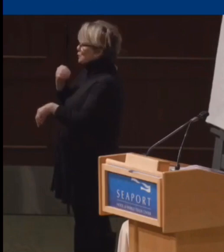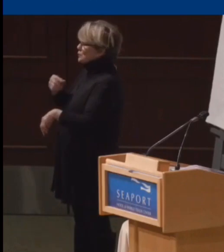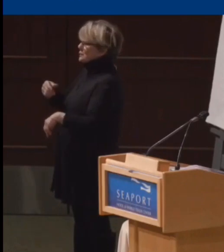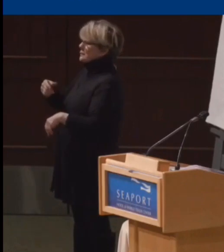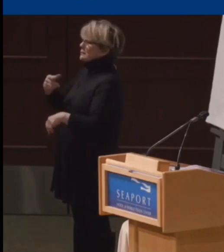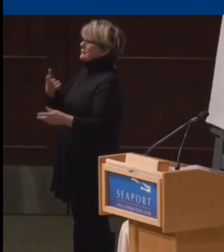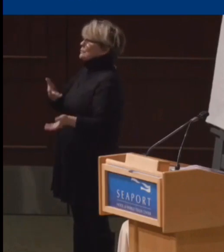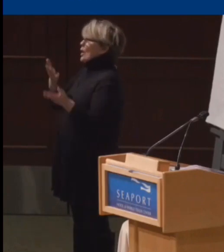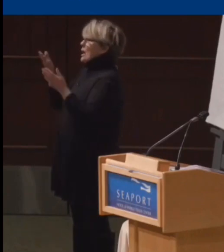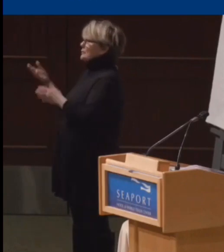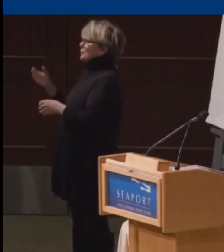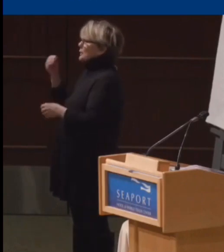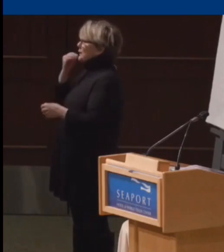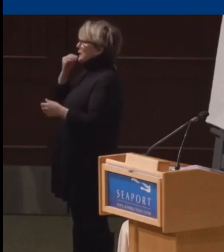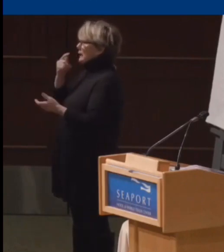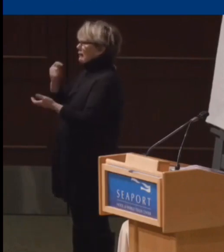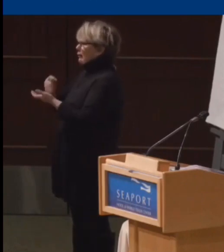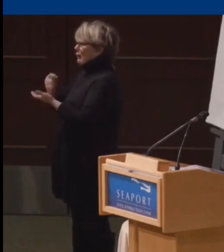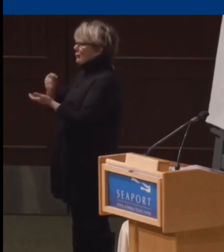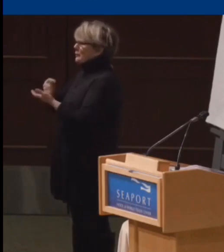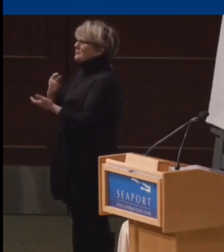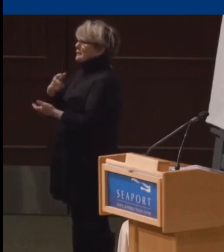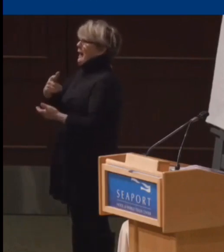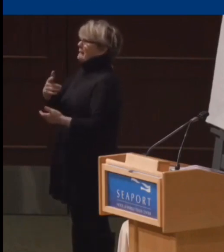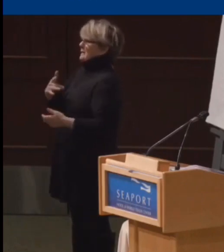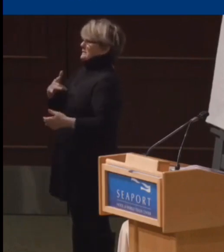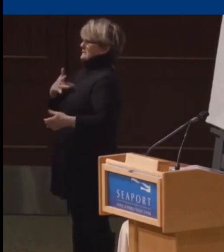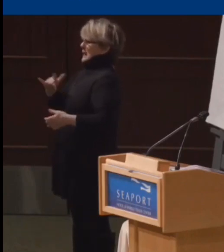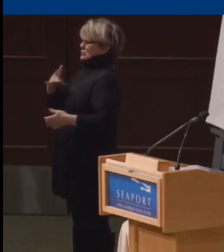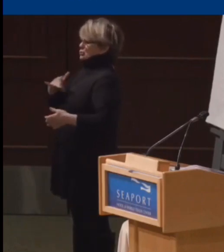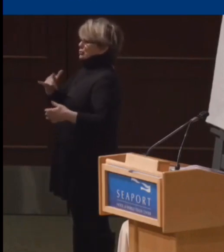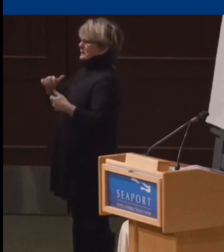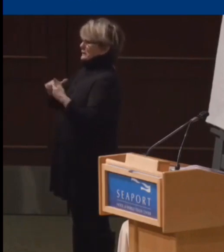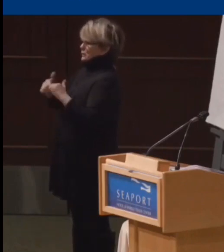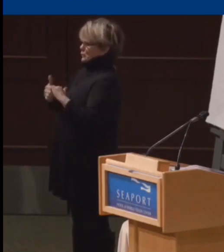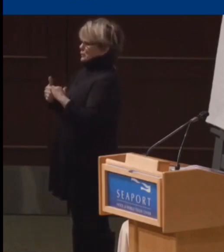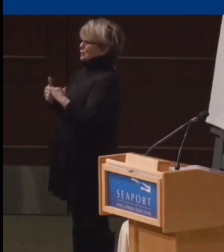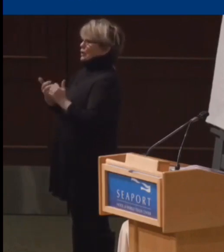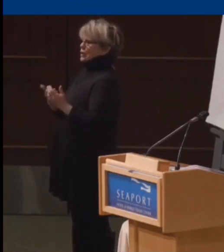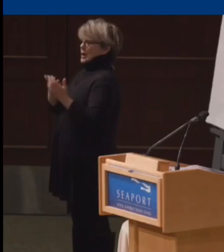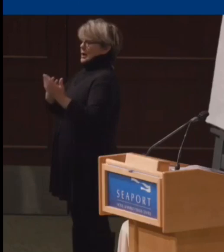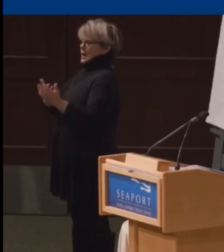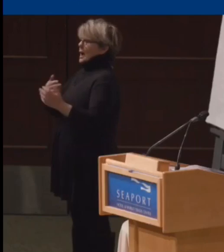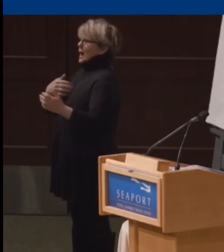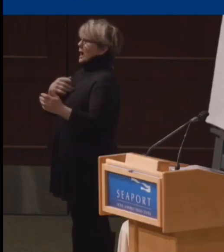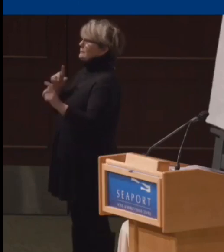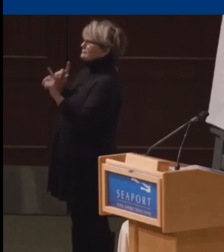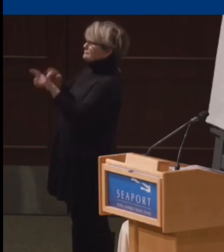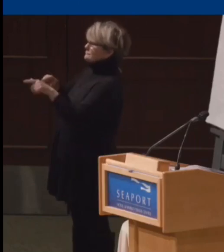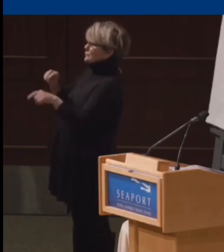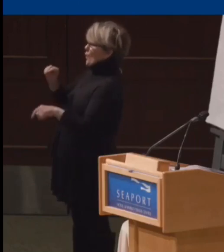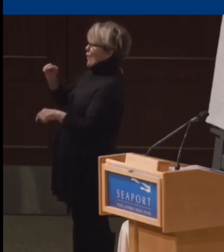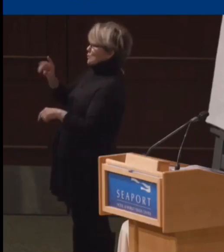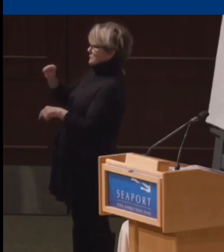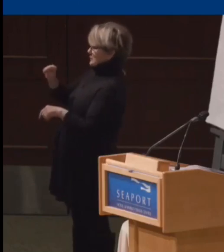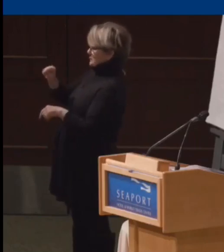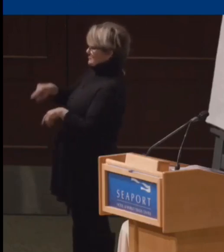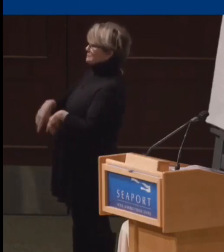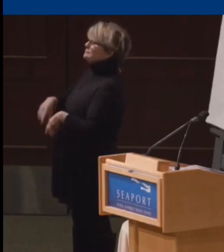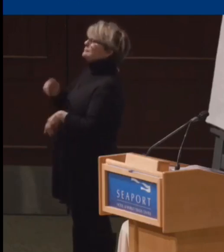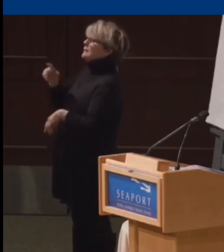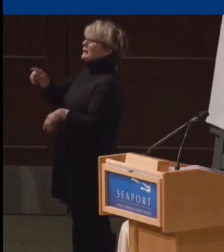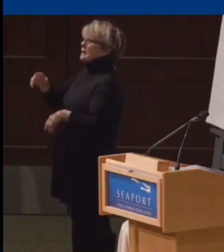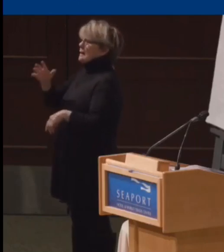feeding therapist, and she noticed that I had sensory issues and recommended I take occupational therapy. My grandma